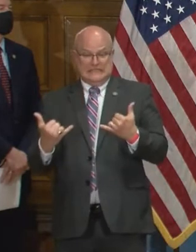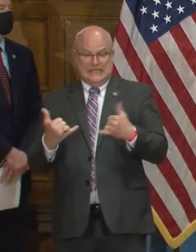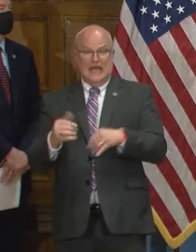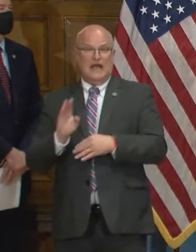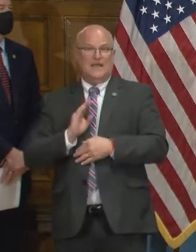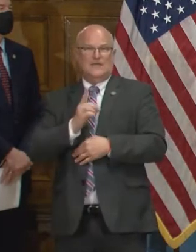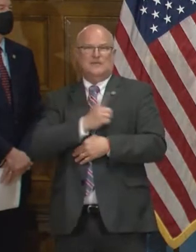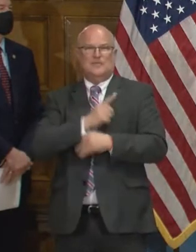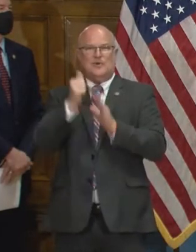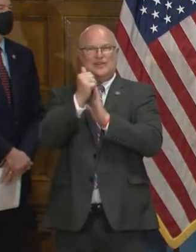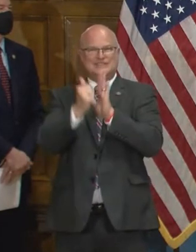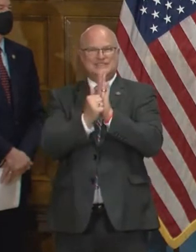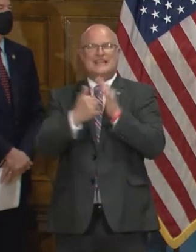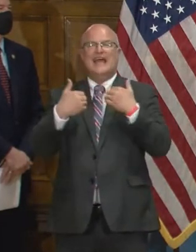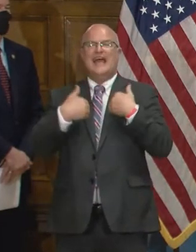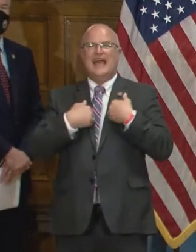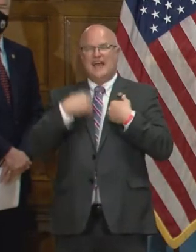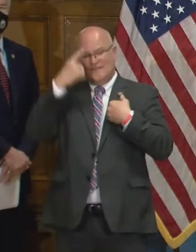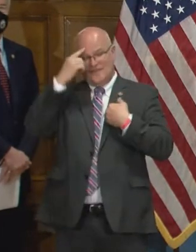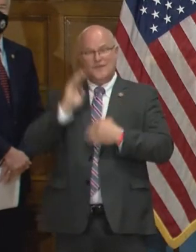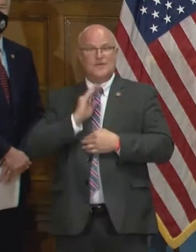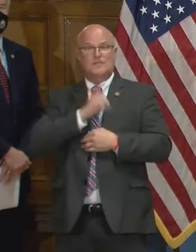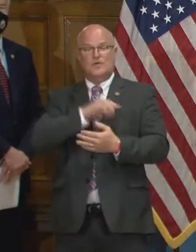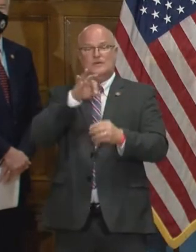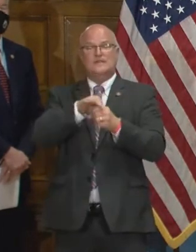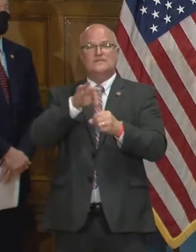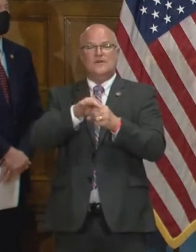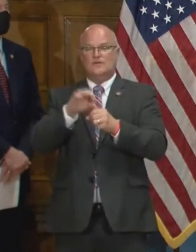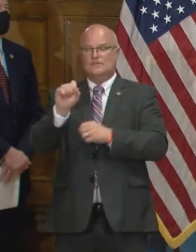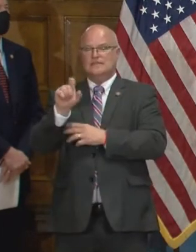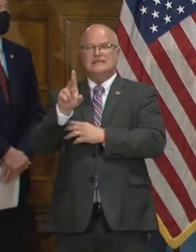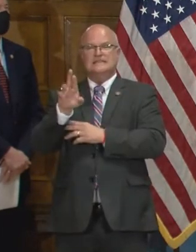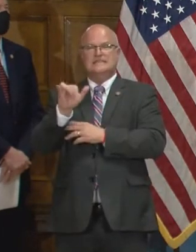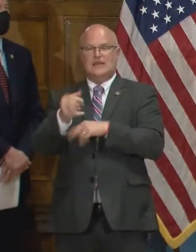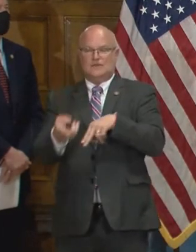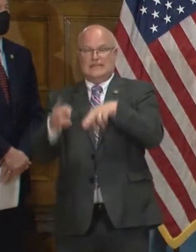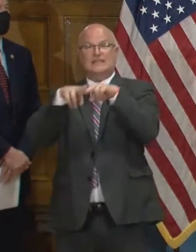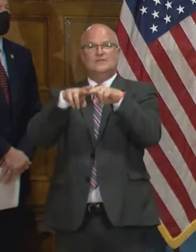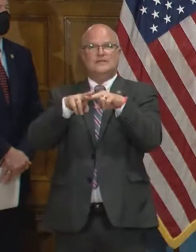our board agenda, we have on our agenda for the board to vote a salary increase